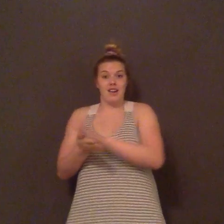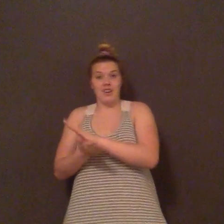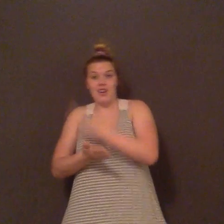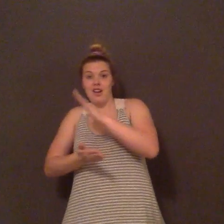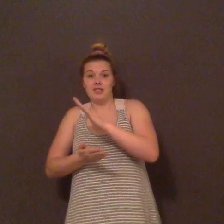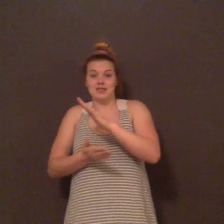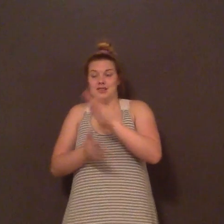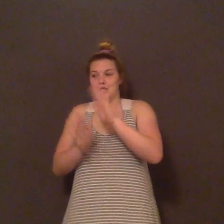moment.